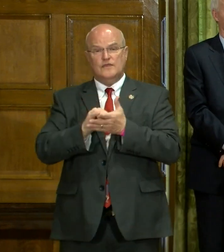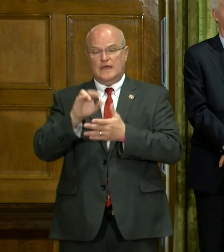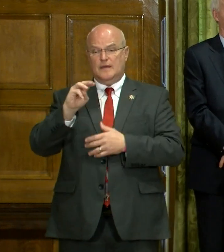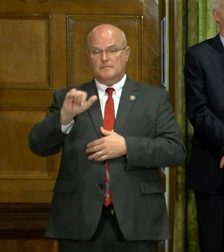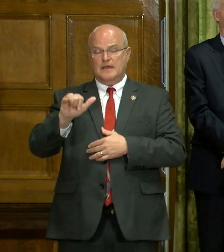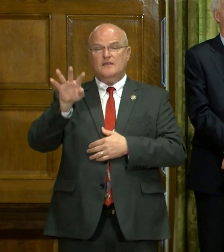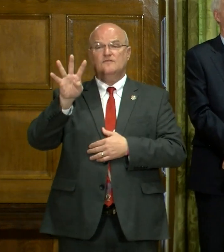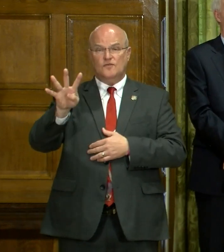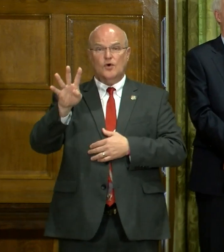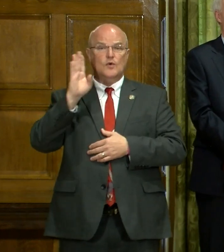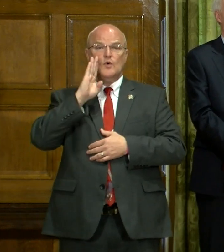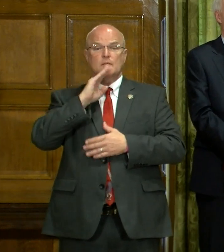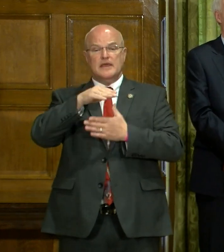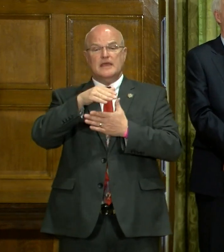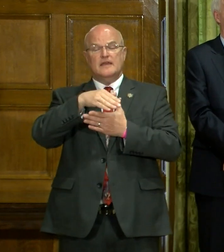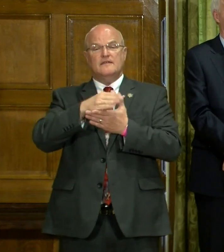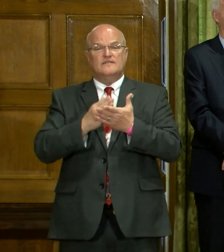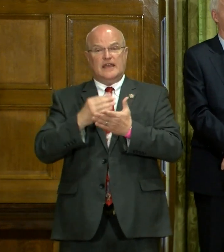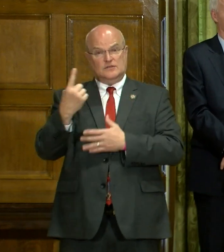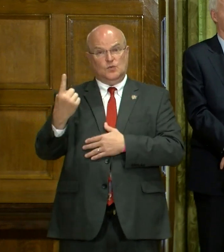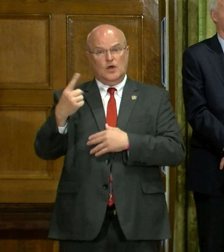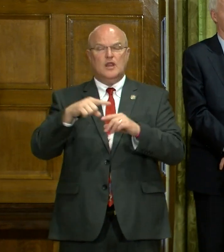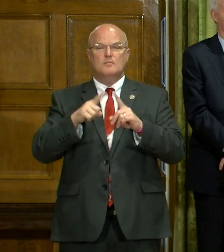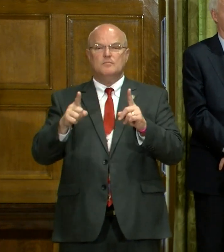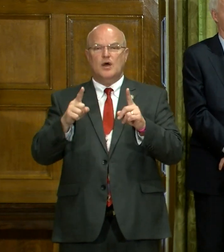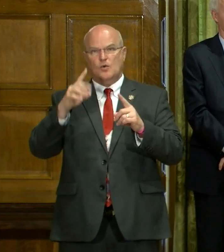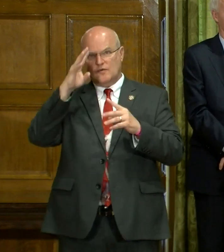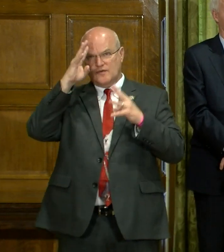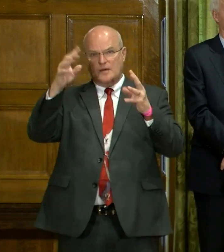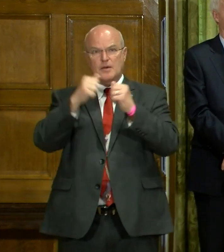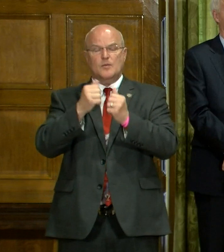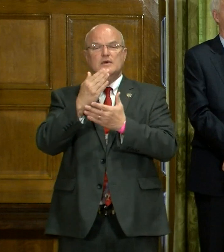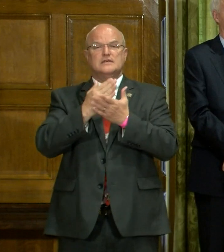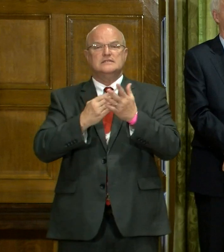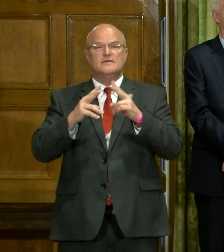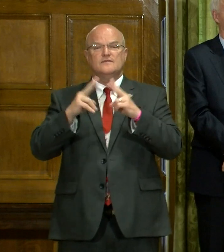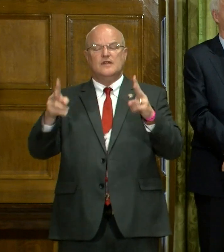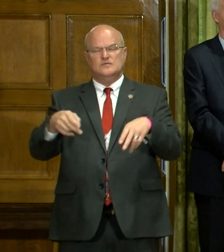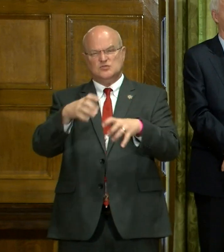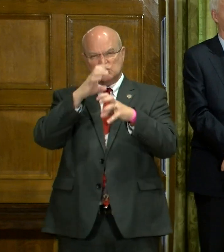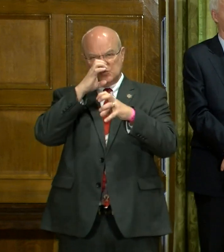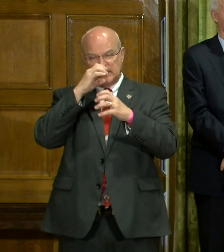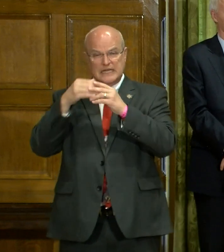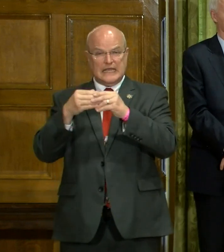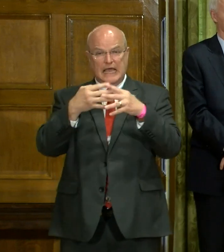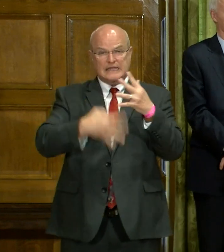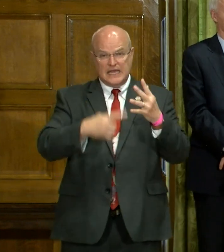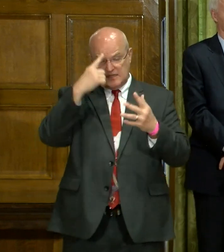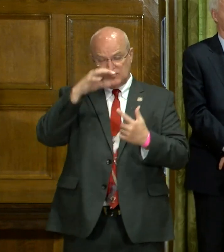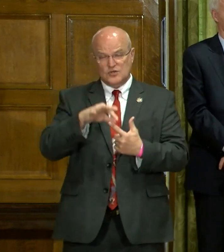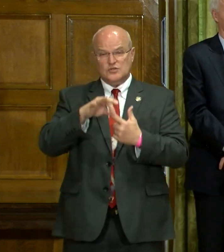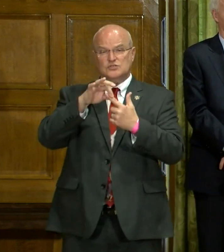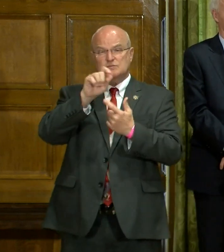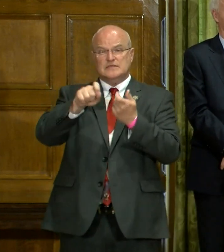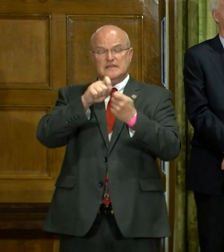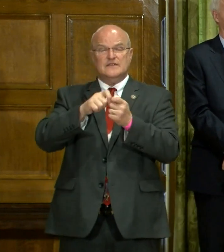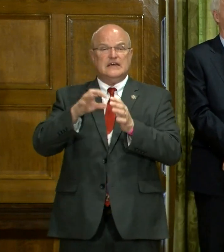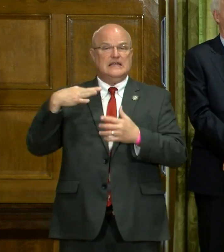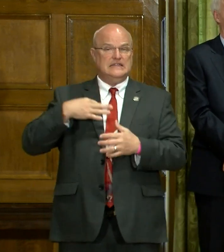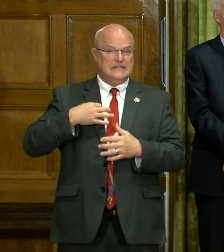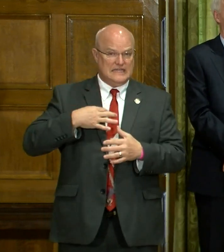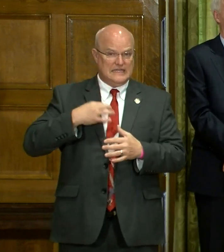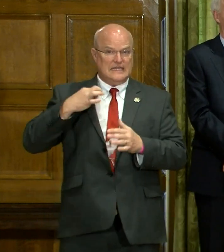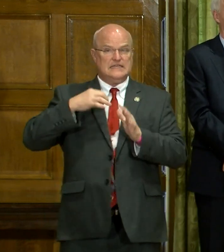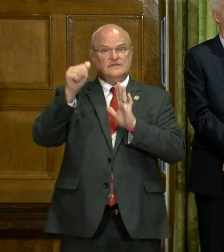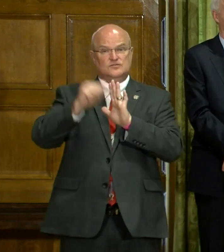May 4th will be phase 1, but we have come up with some very, very strict guidelines for certain types of elective